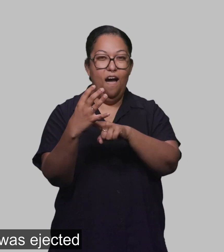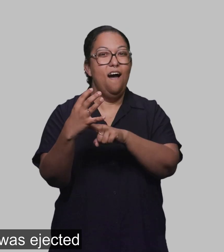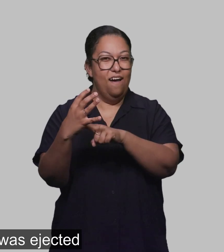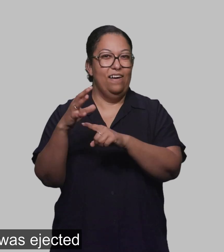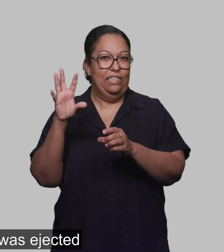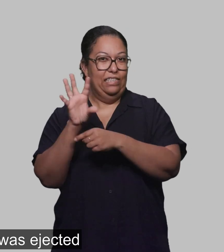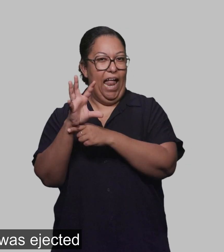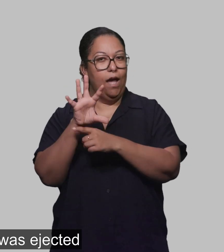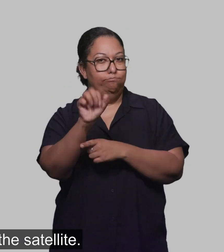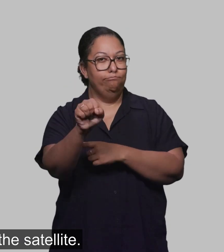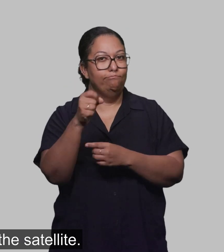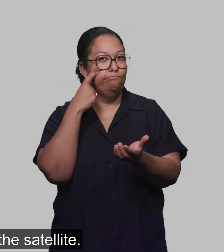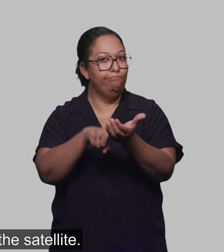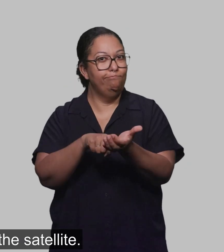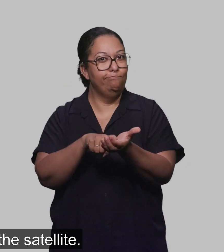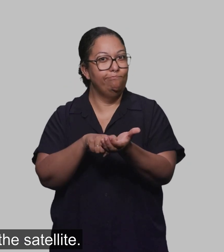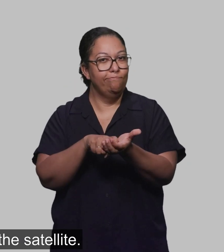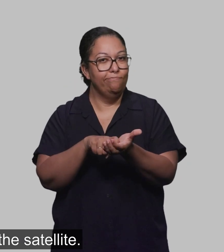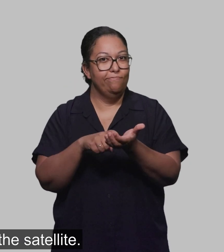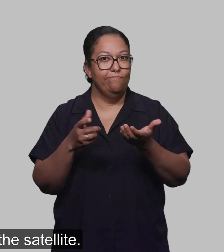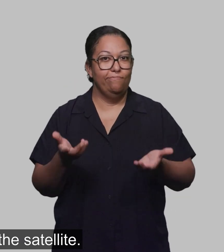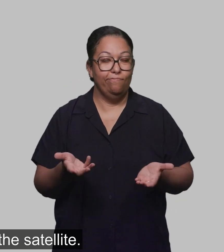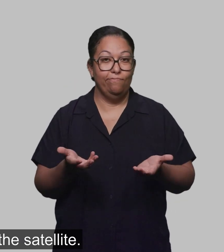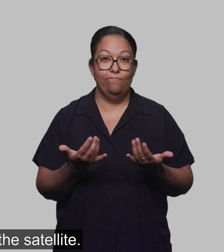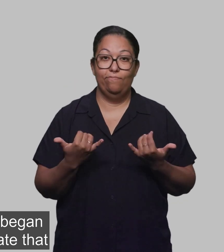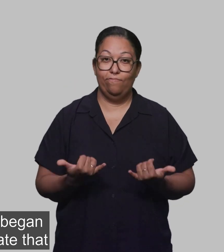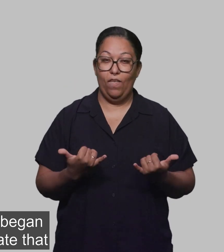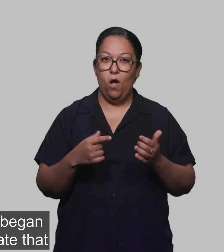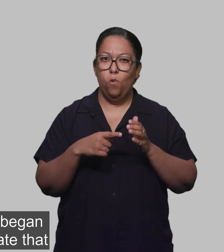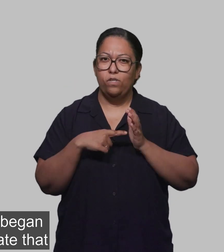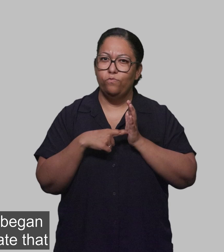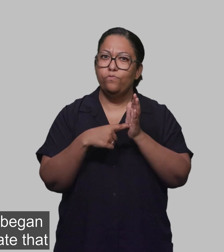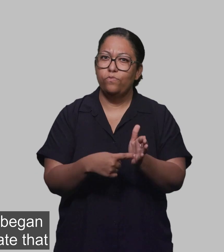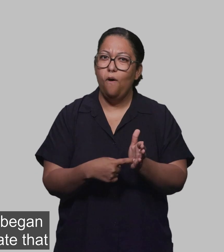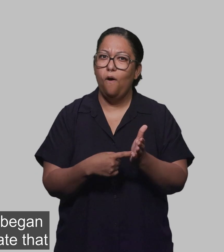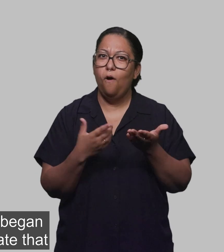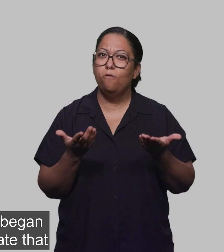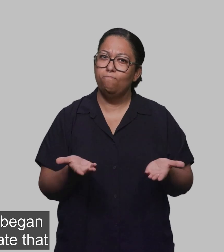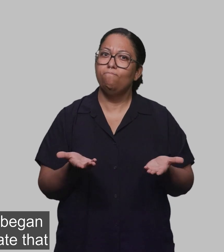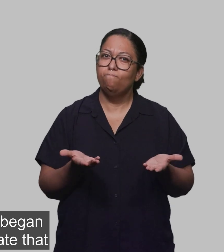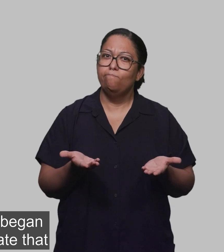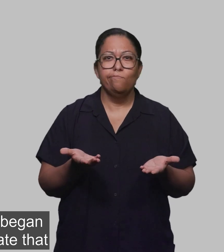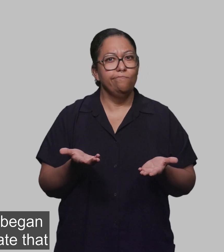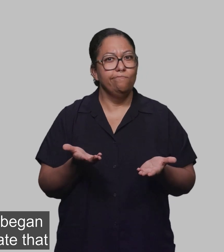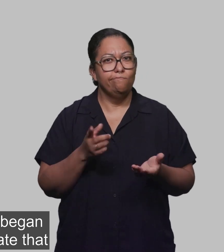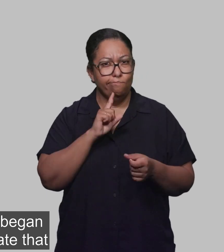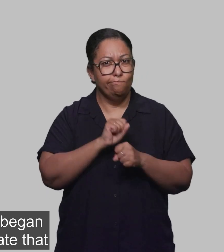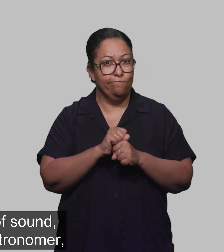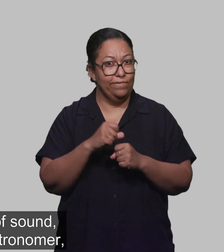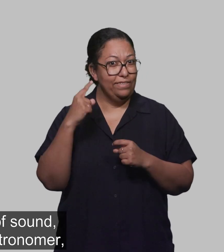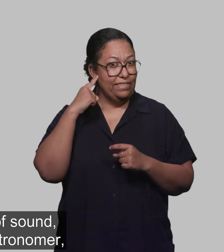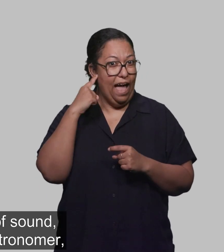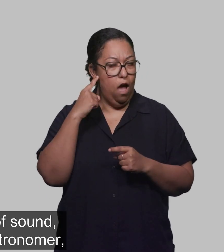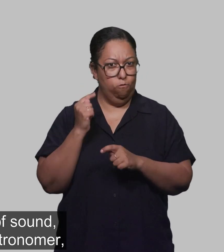the material that was ejected was detected by the satellite. So thus, we began to demonstrate